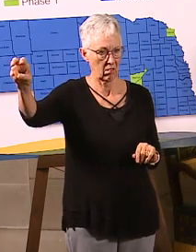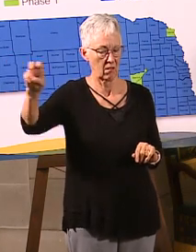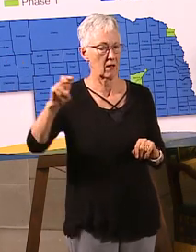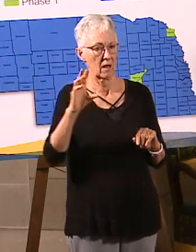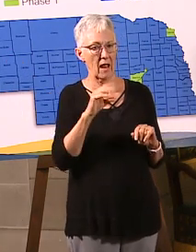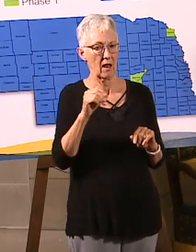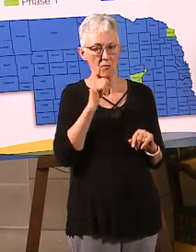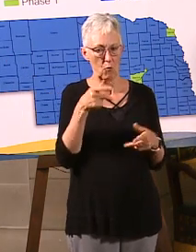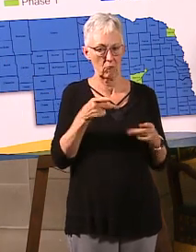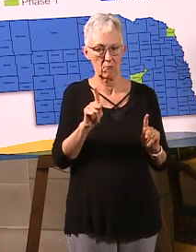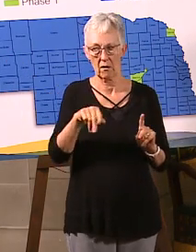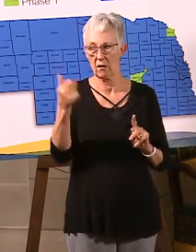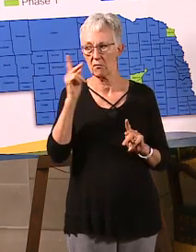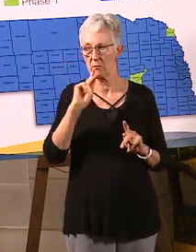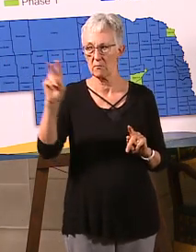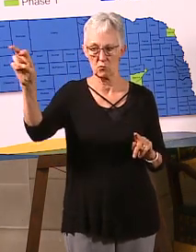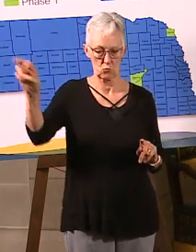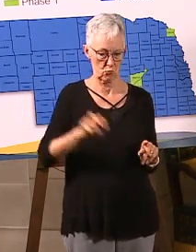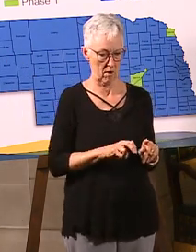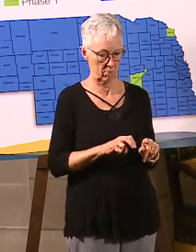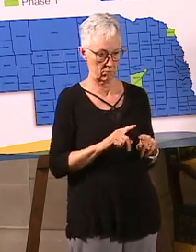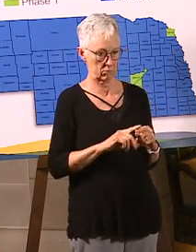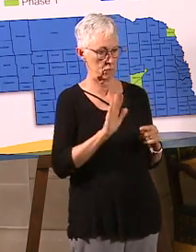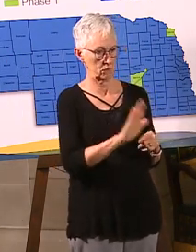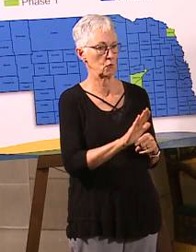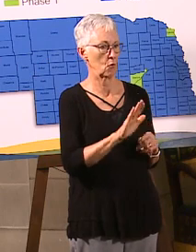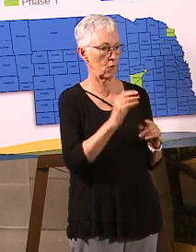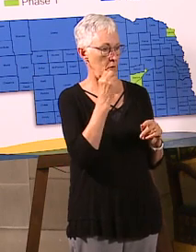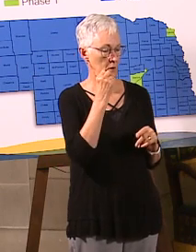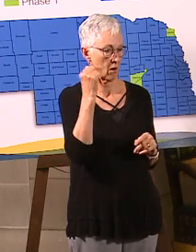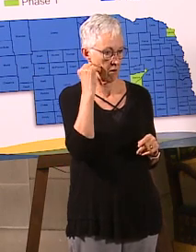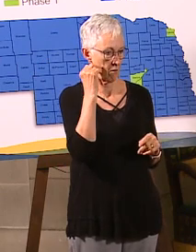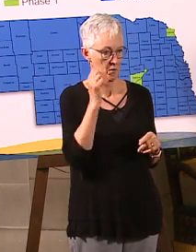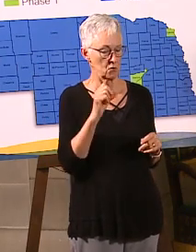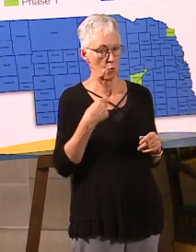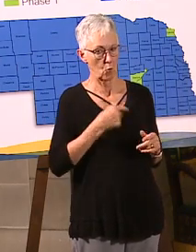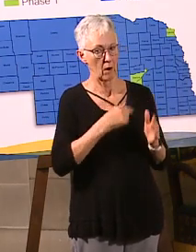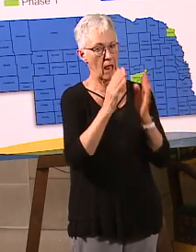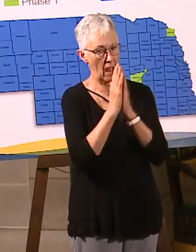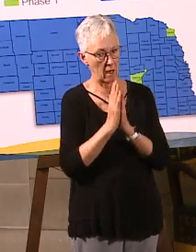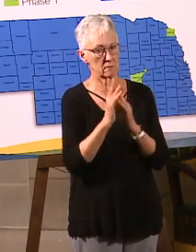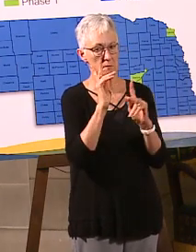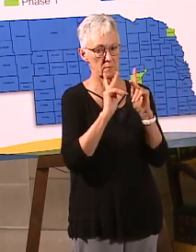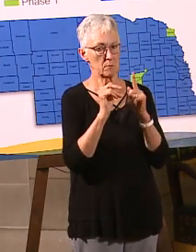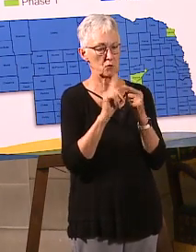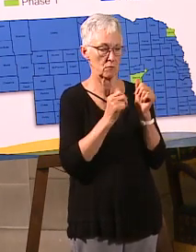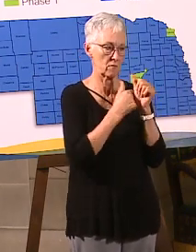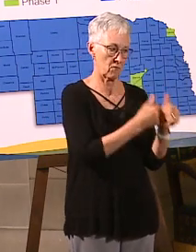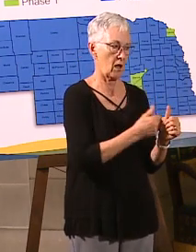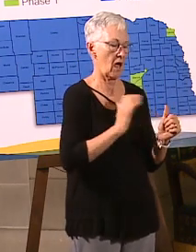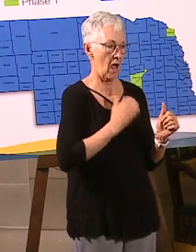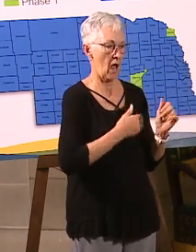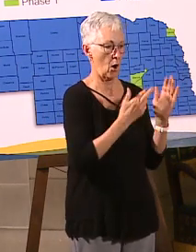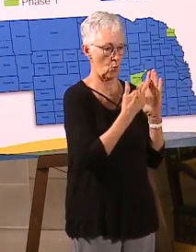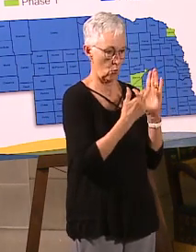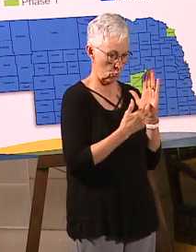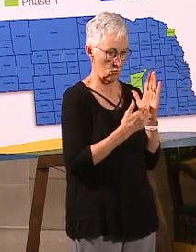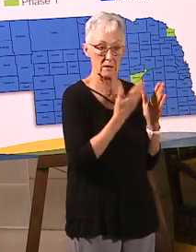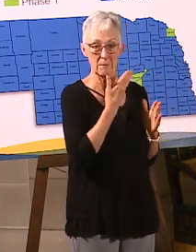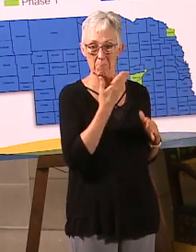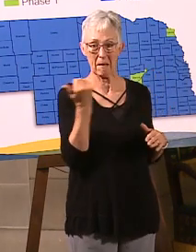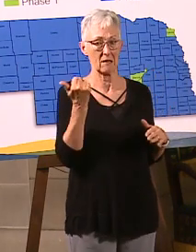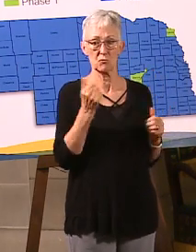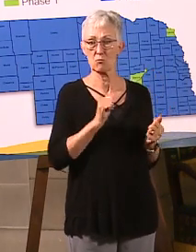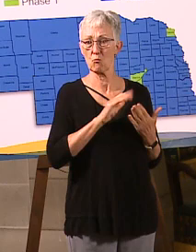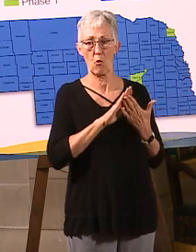So we are asking people to make sacrifices during this time, and during this Memorial Day holiday, again, Best practice is going to be celebrate just with your household